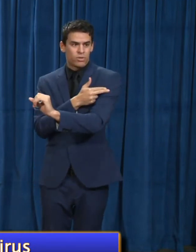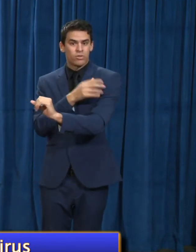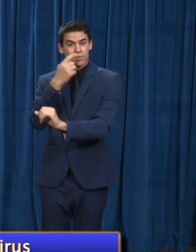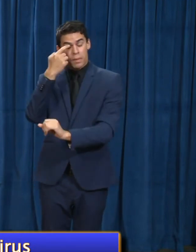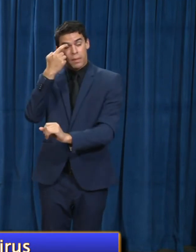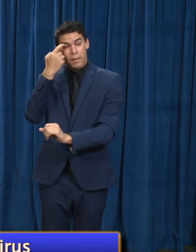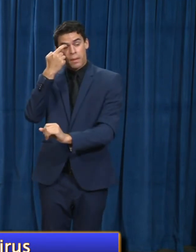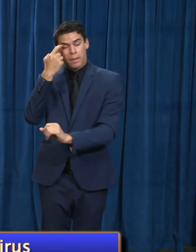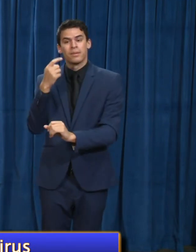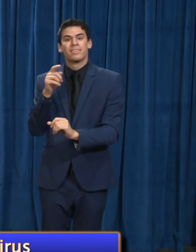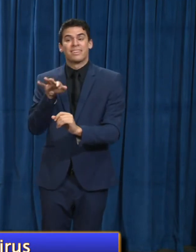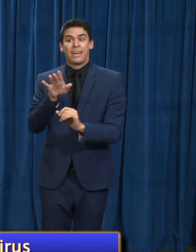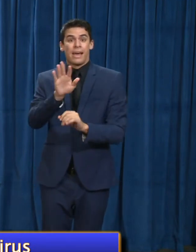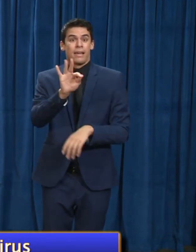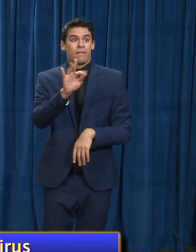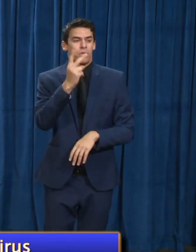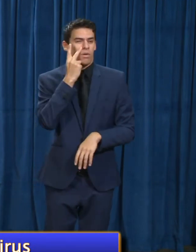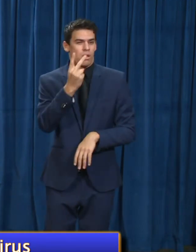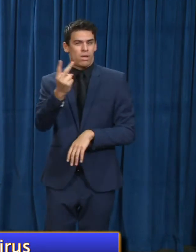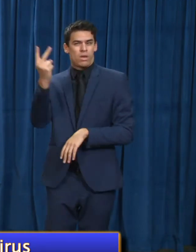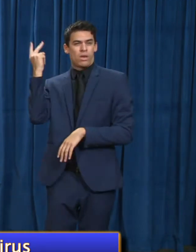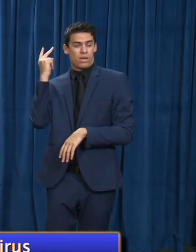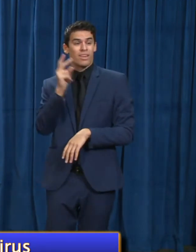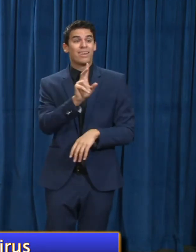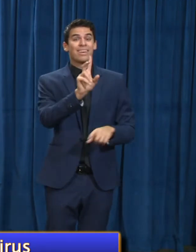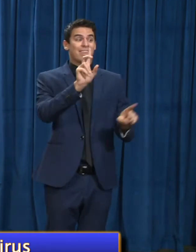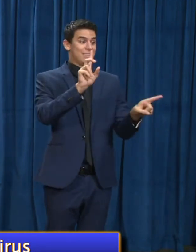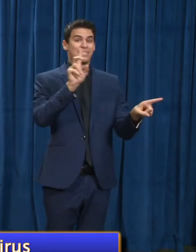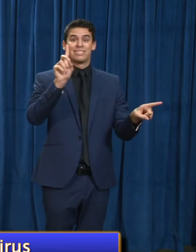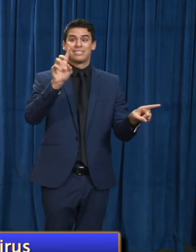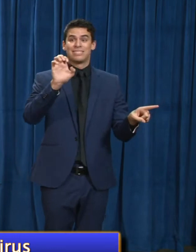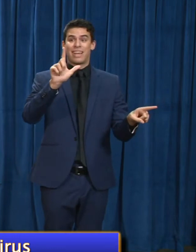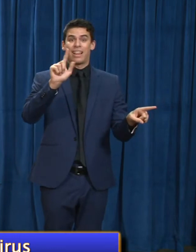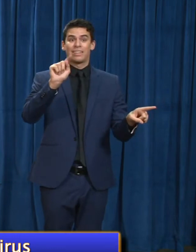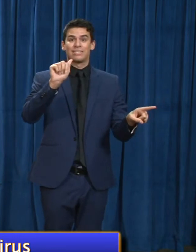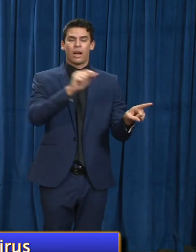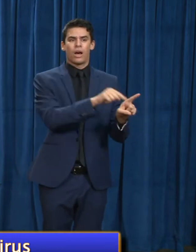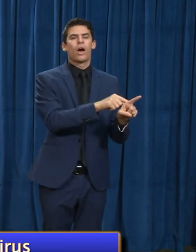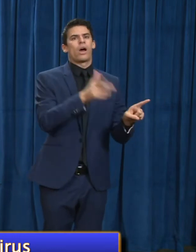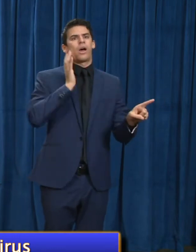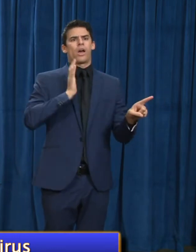in the peak of the Delta variant used to be in the 400s.